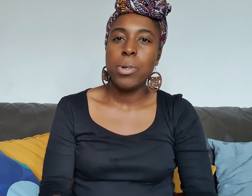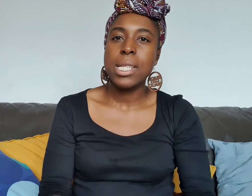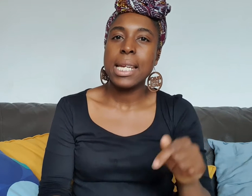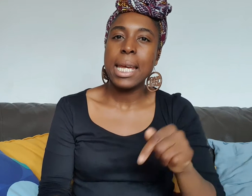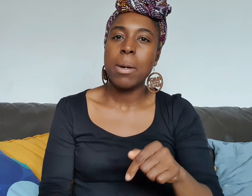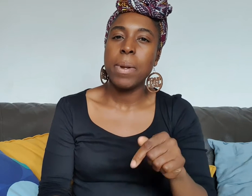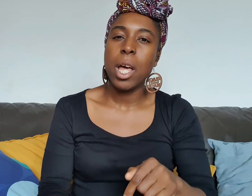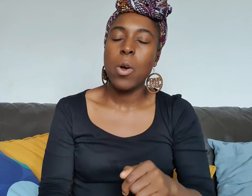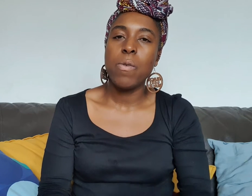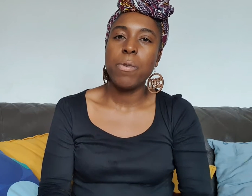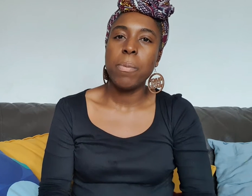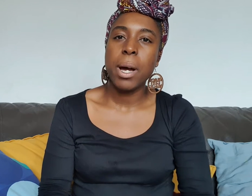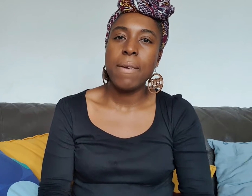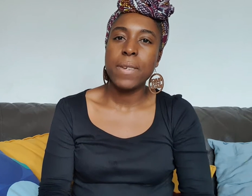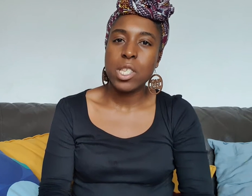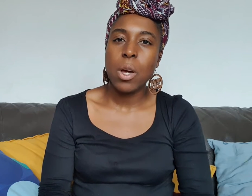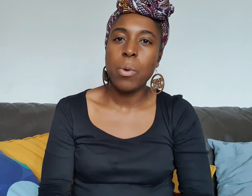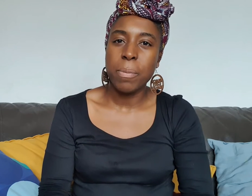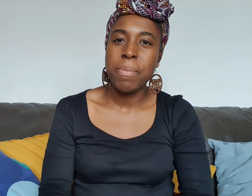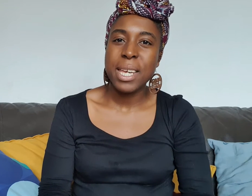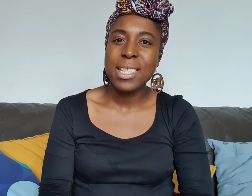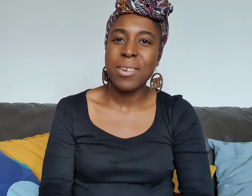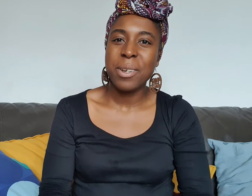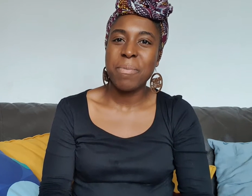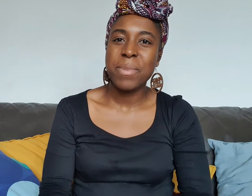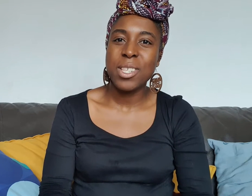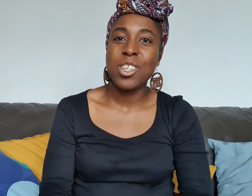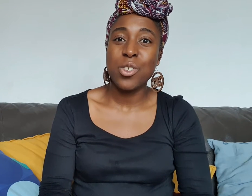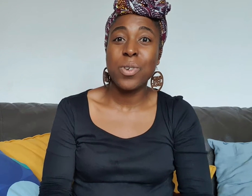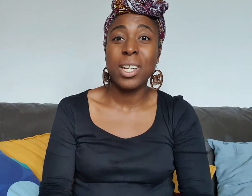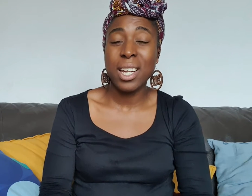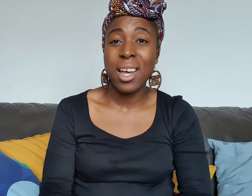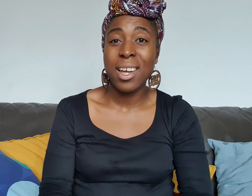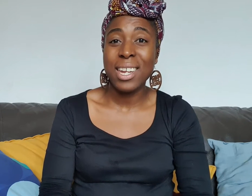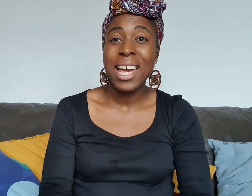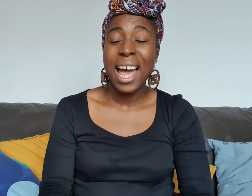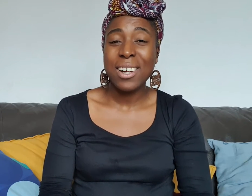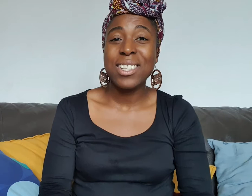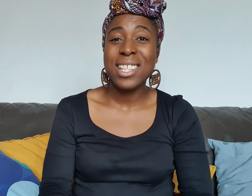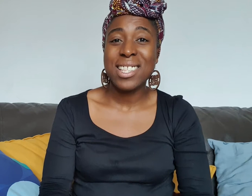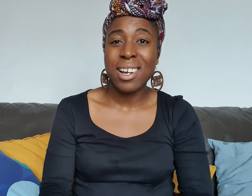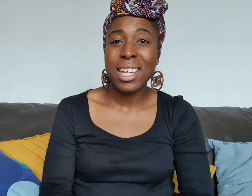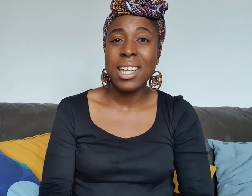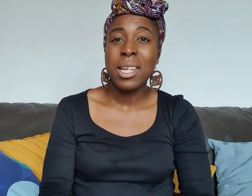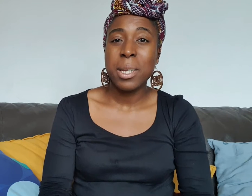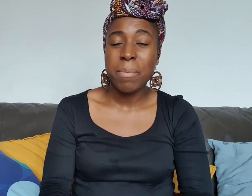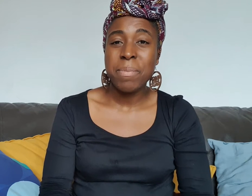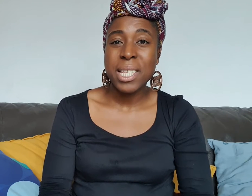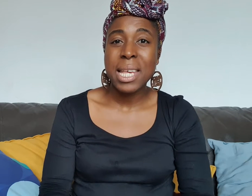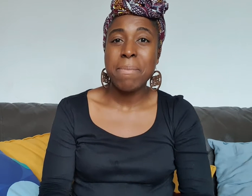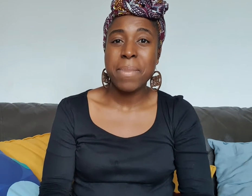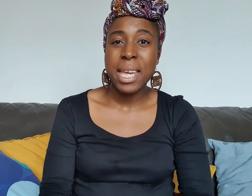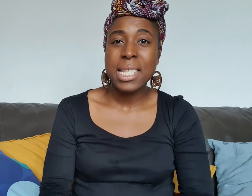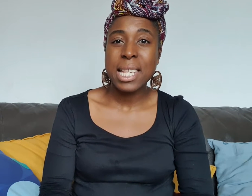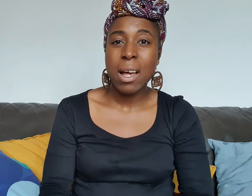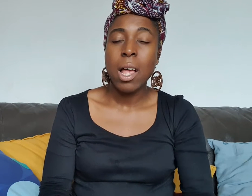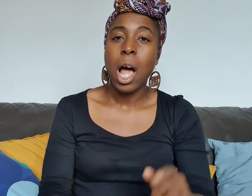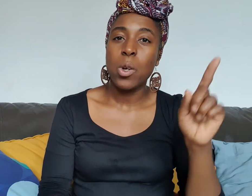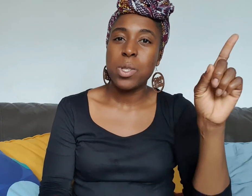put a link below for my video on BSL numbers and you can learn how to sign numbers in BSL. I'll also